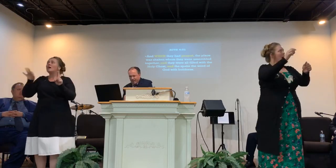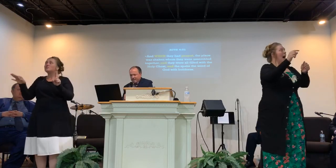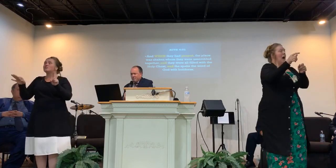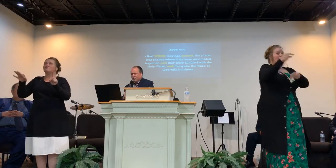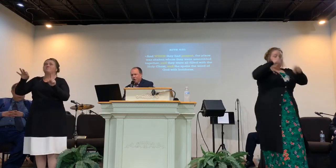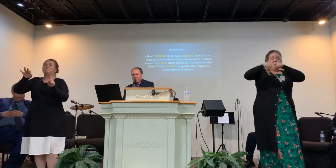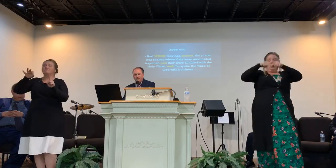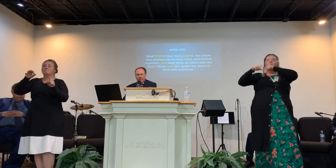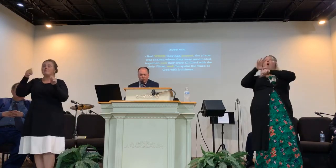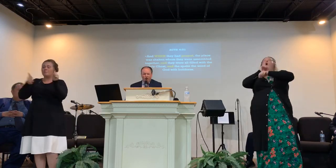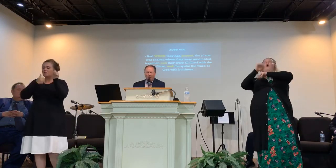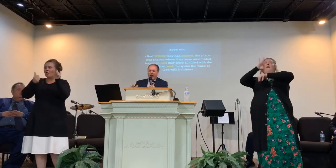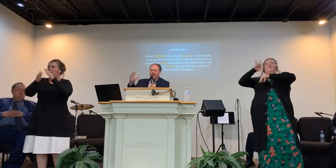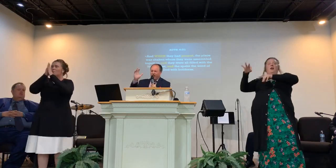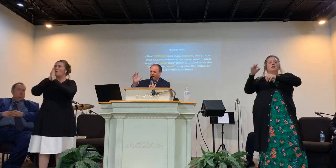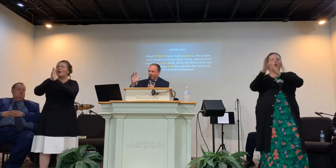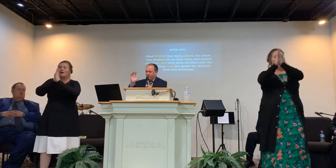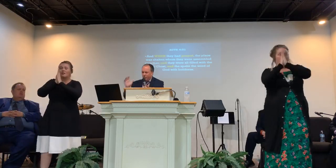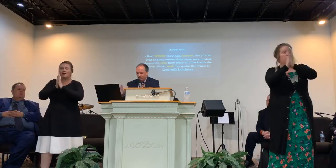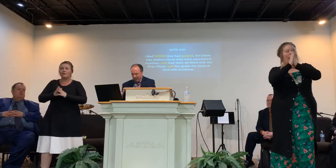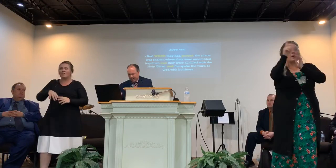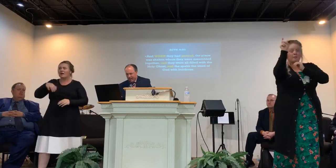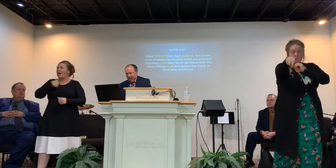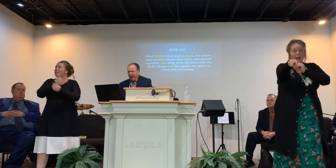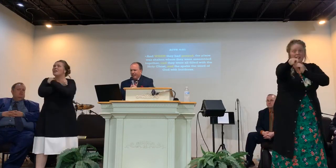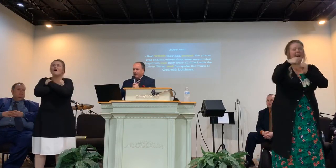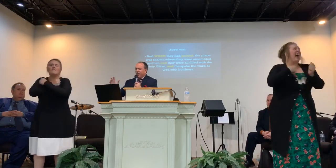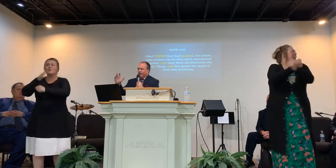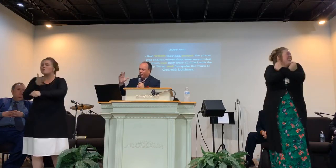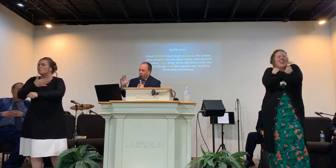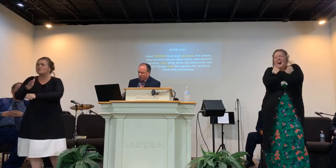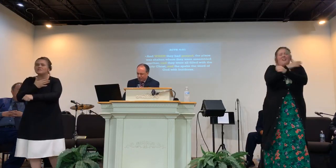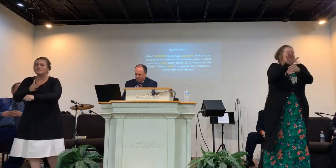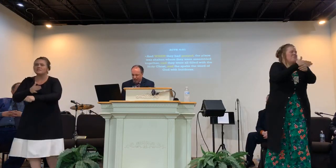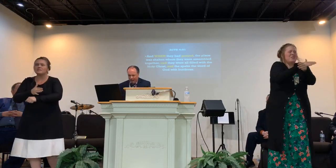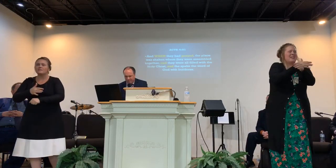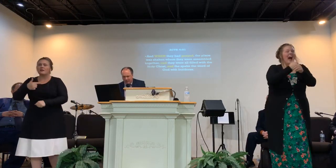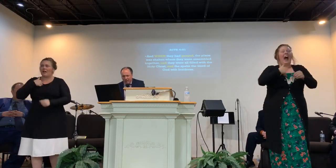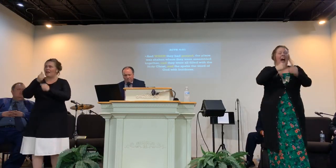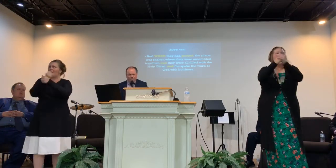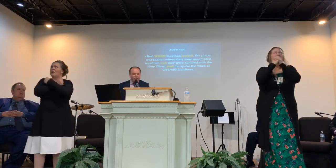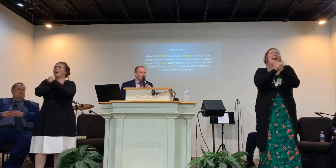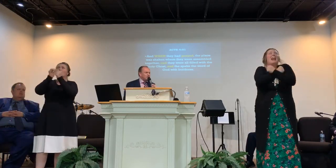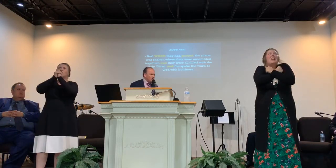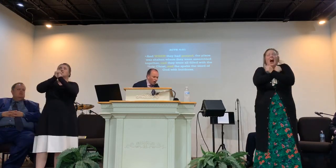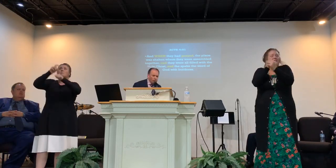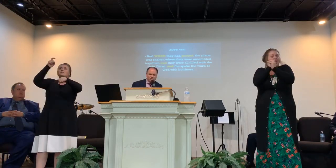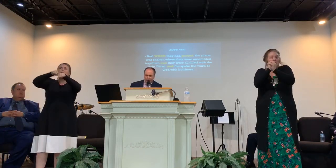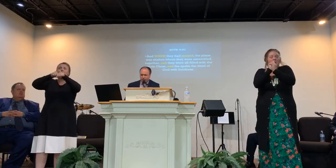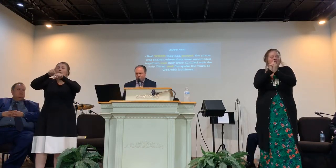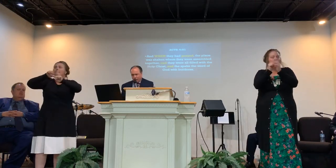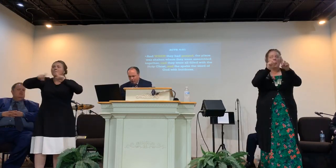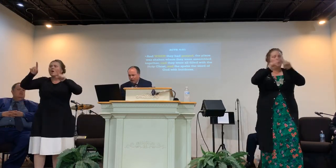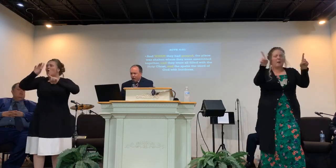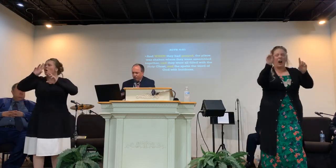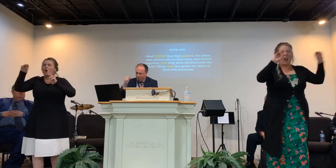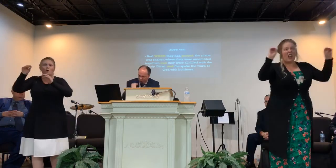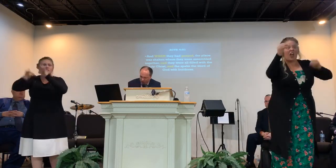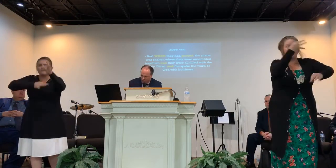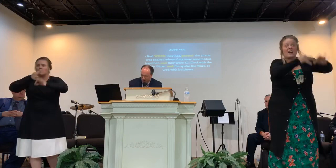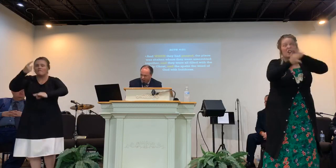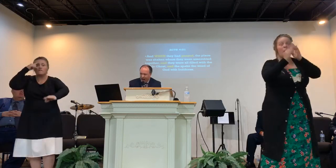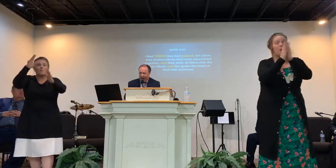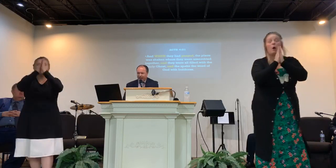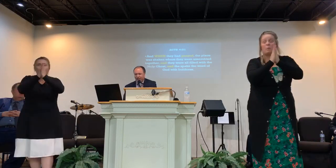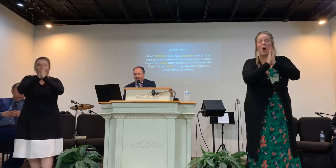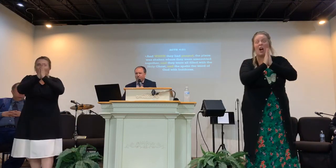prayer. Don't get me wrong, I love the music. I love the worship time. But there's no substitute for